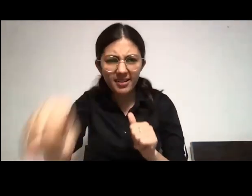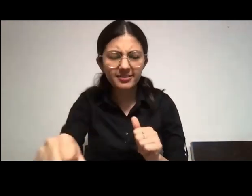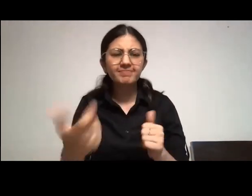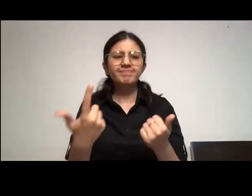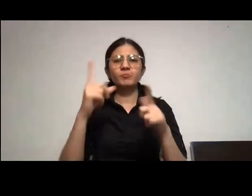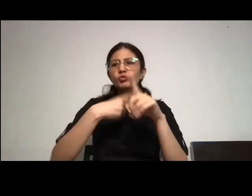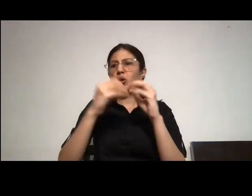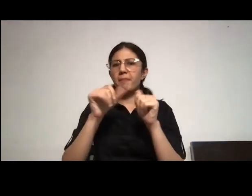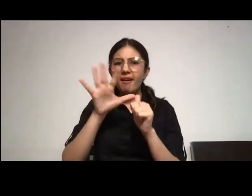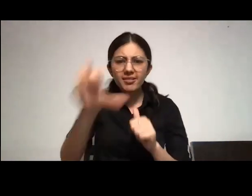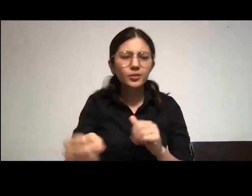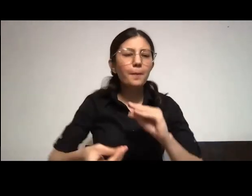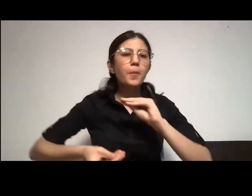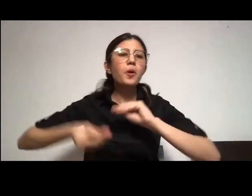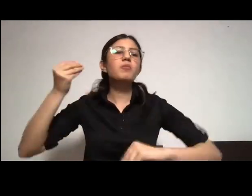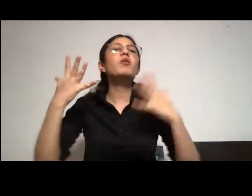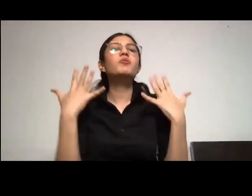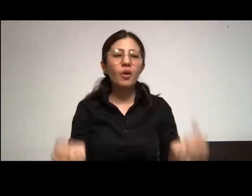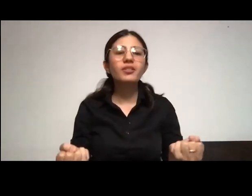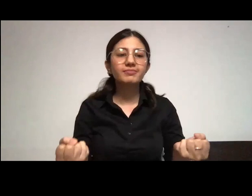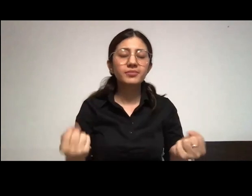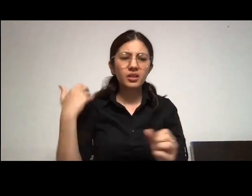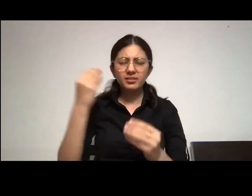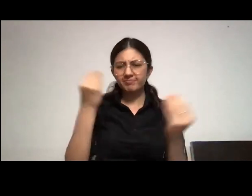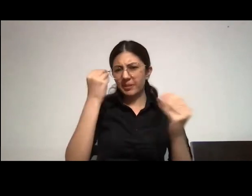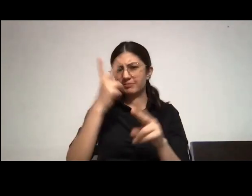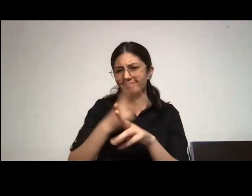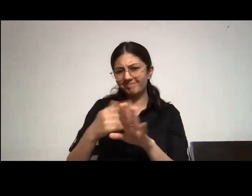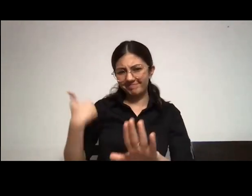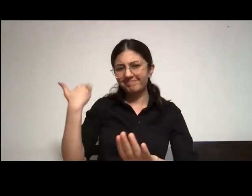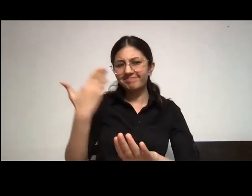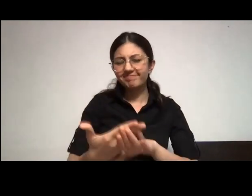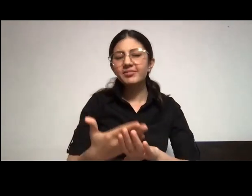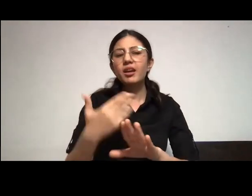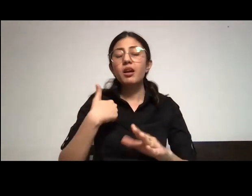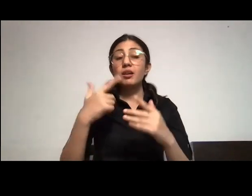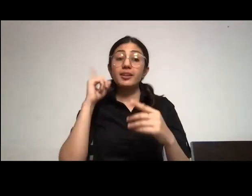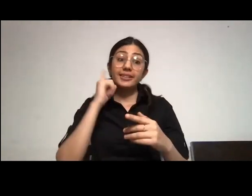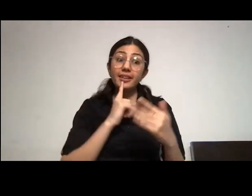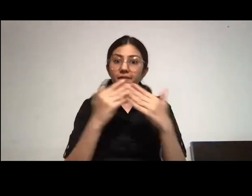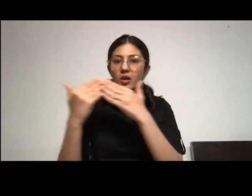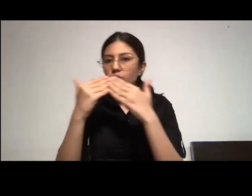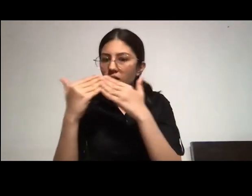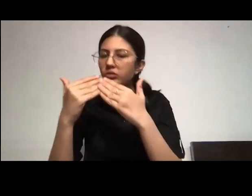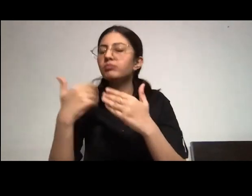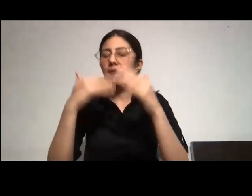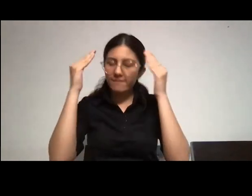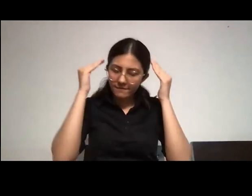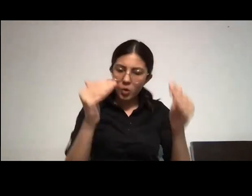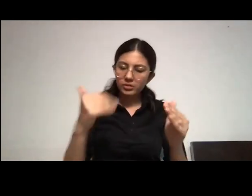So for the past couple of years, deaf education has been one of our major